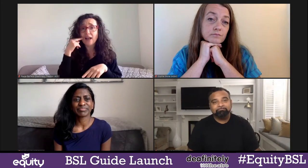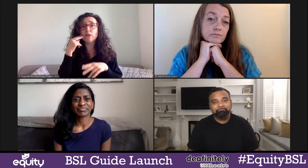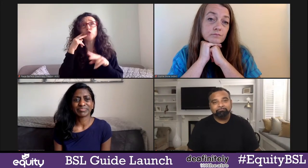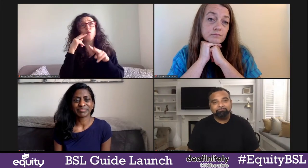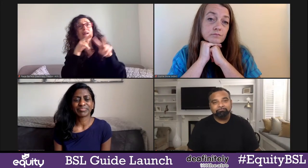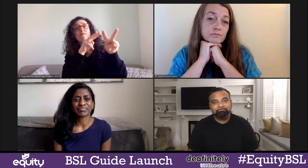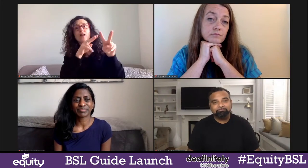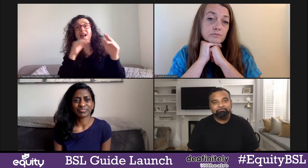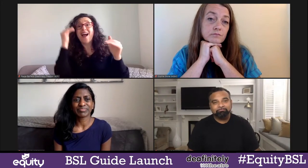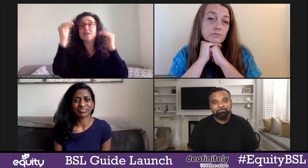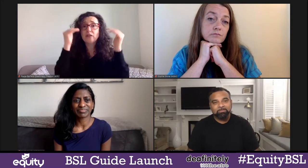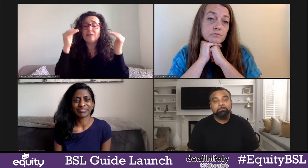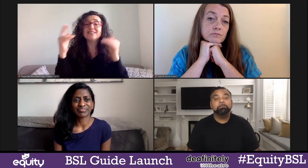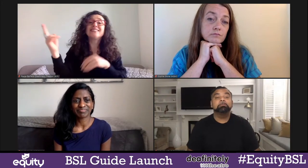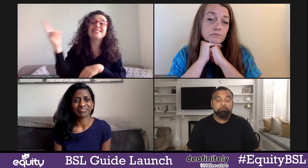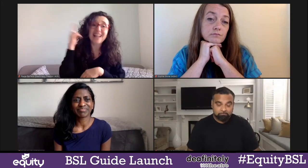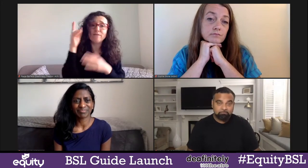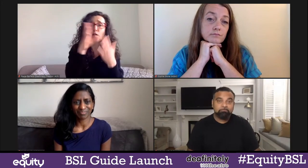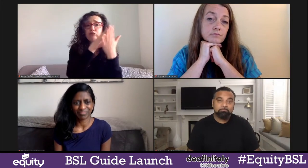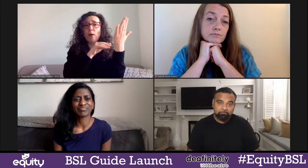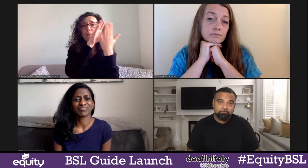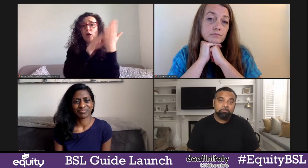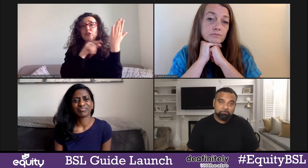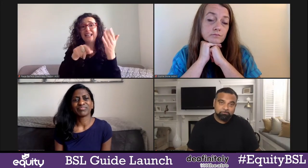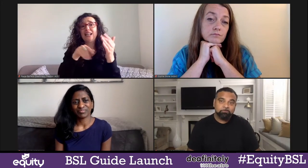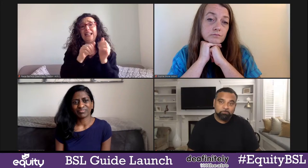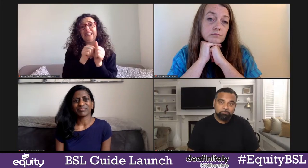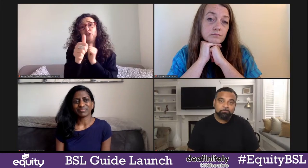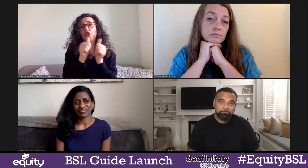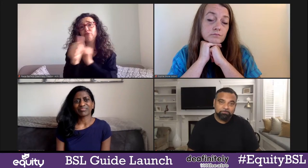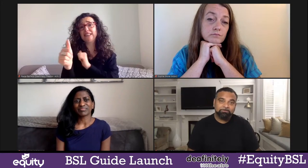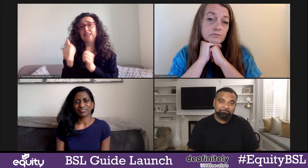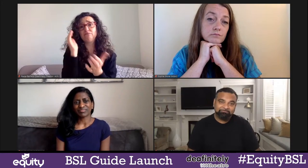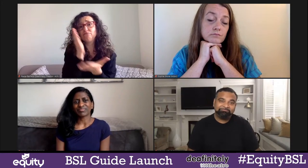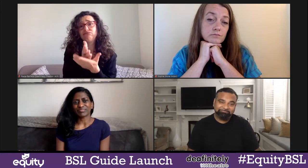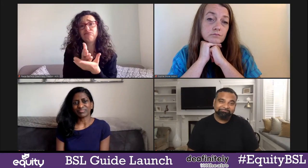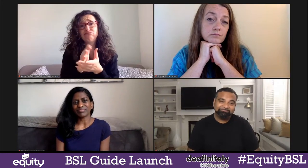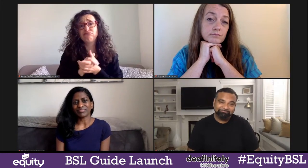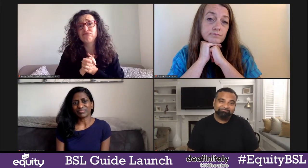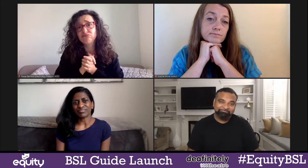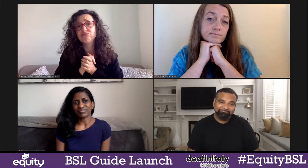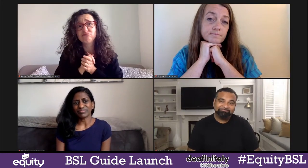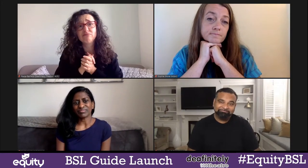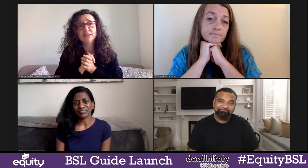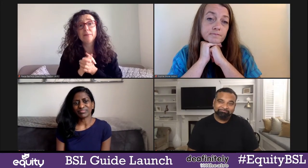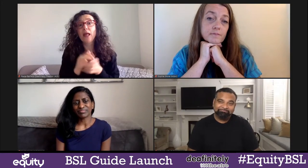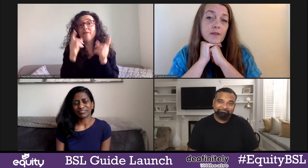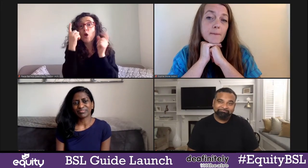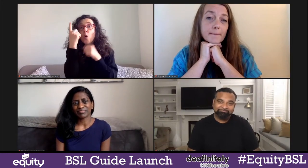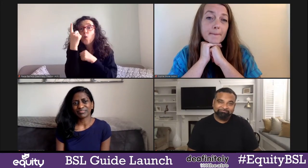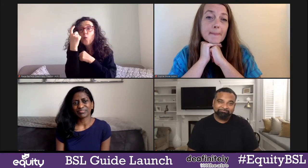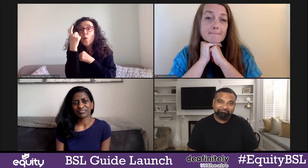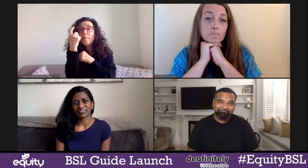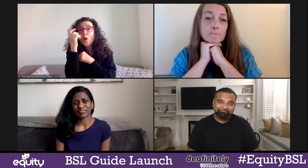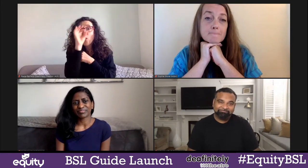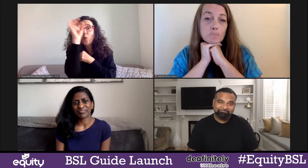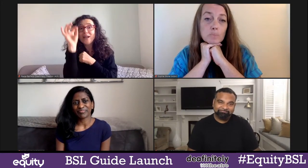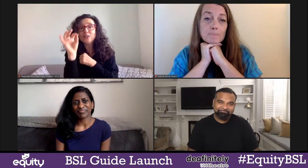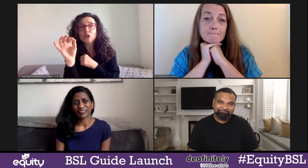adult either on television or, in my life. And that's why we need role models in the industry.